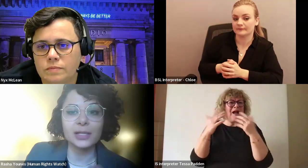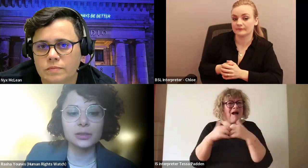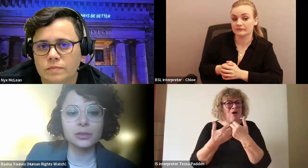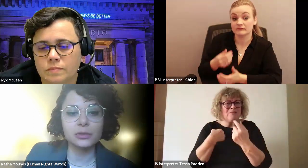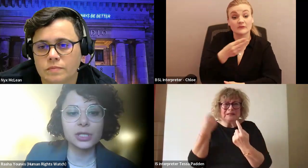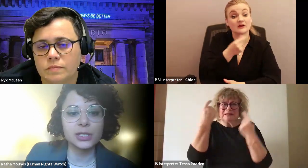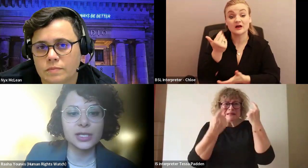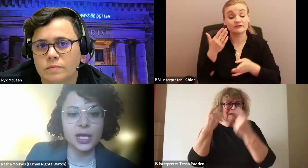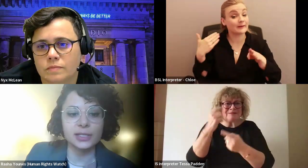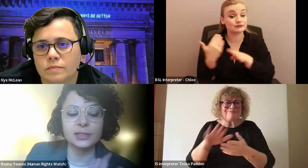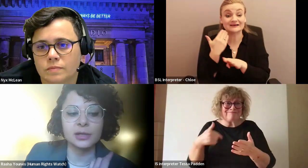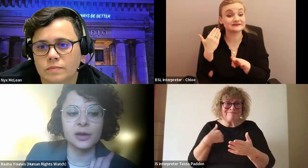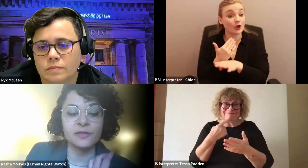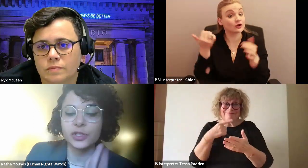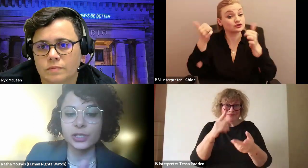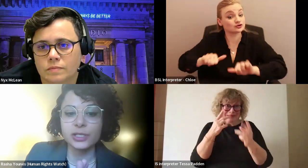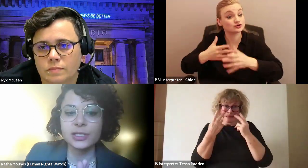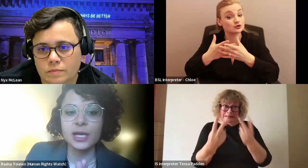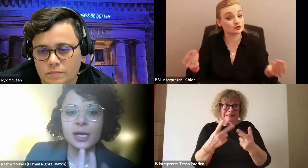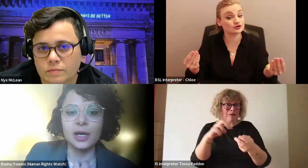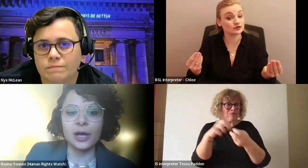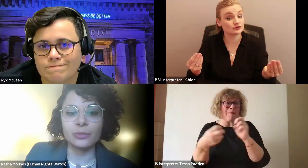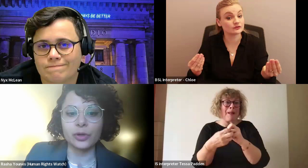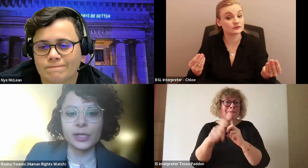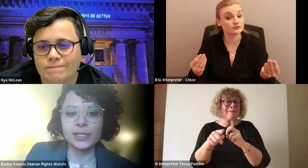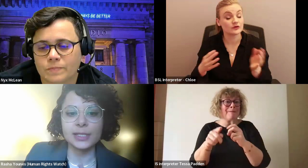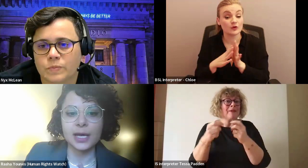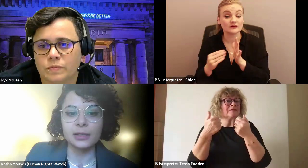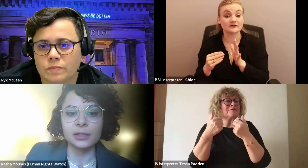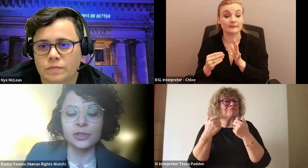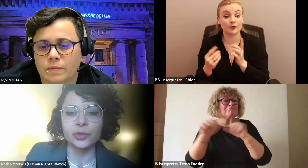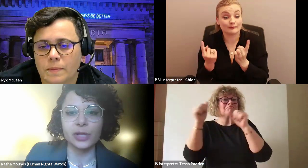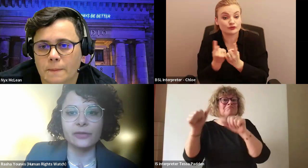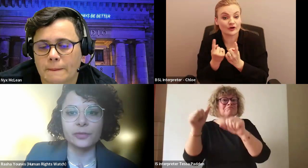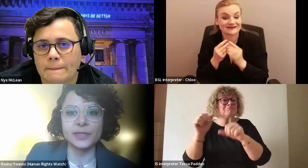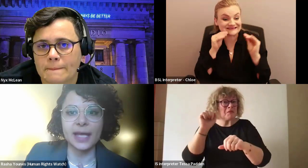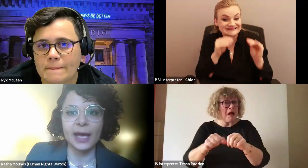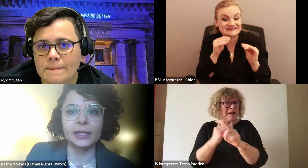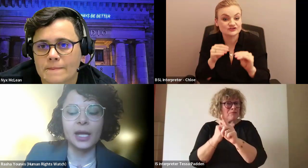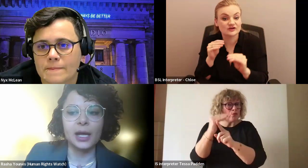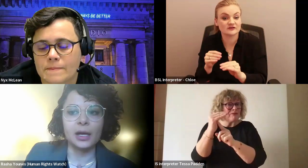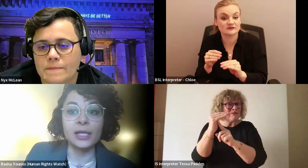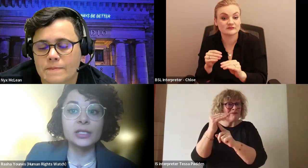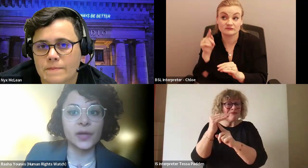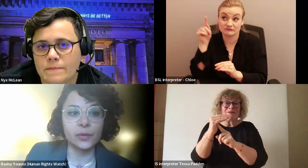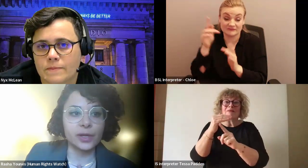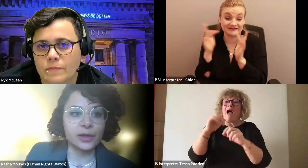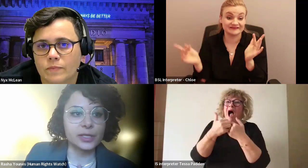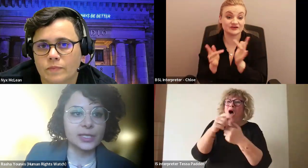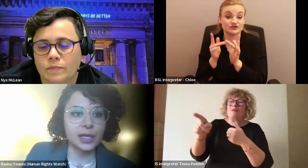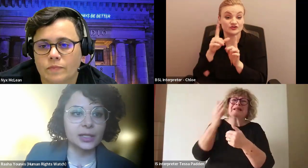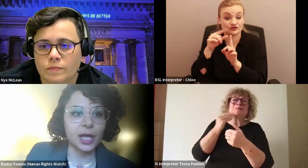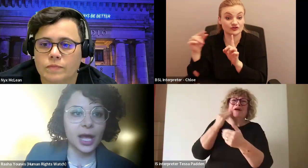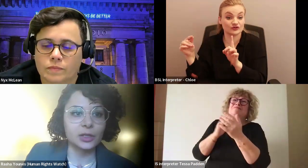very practical solutions, such as features and products that digital platforms can integrate